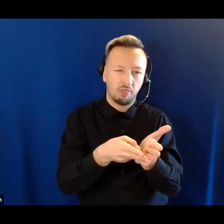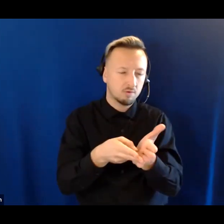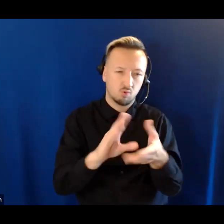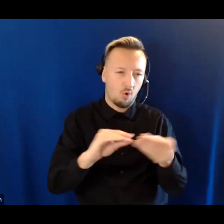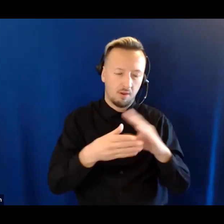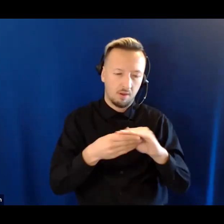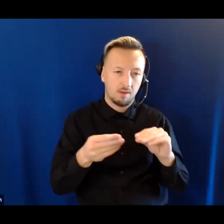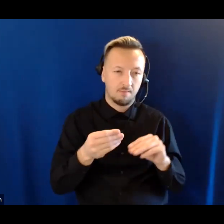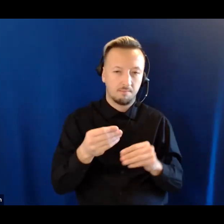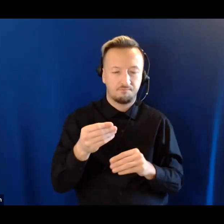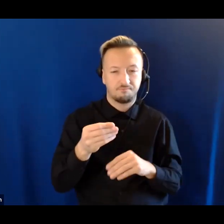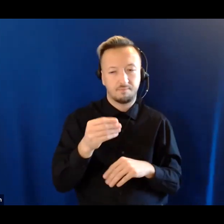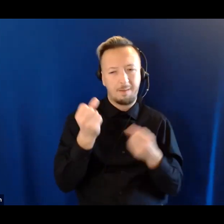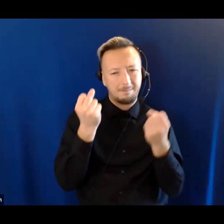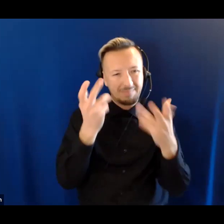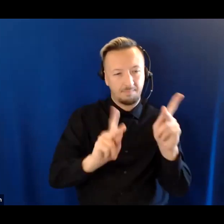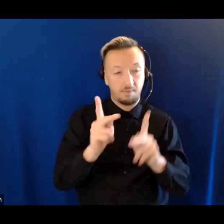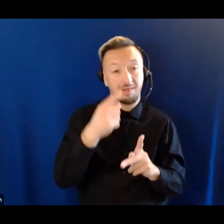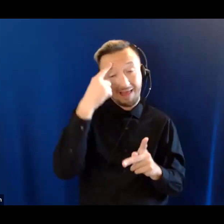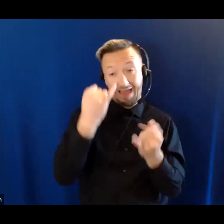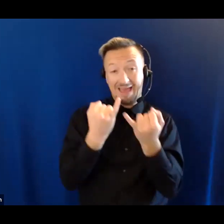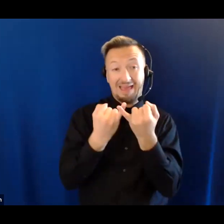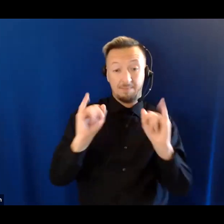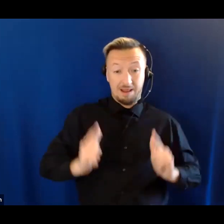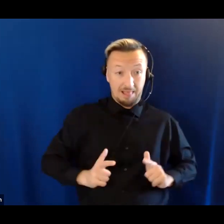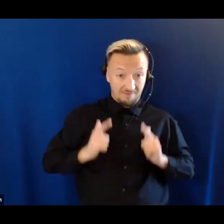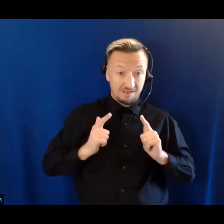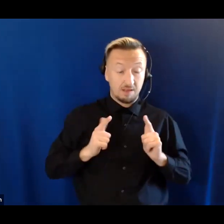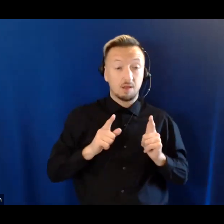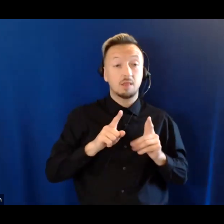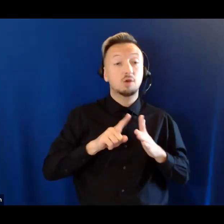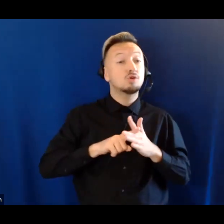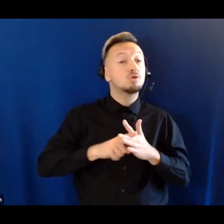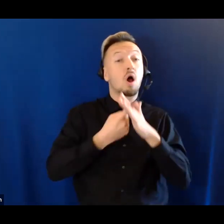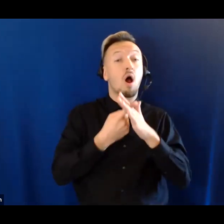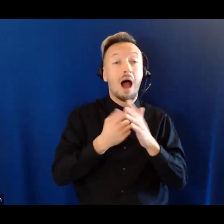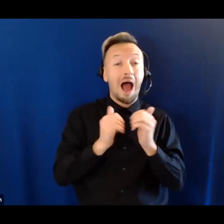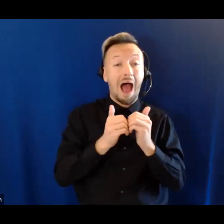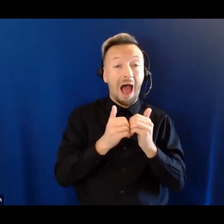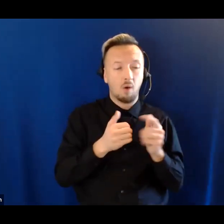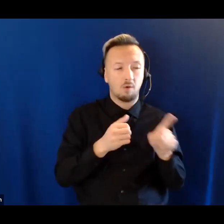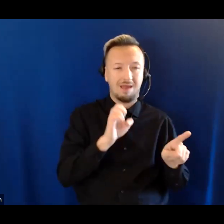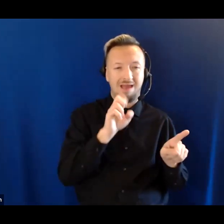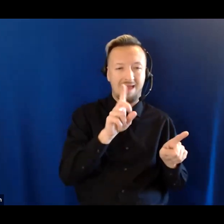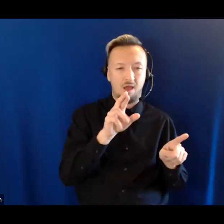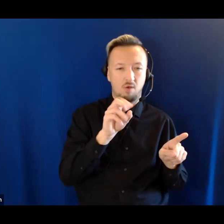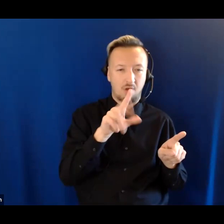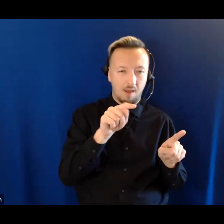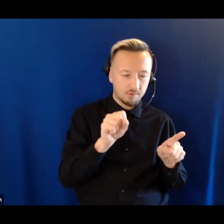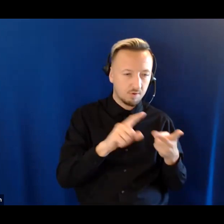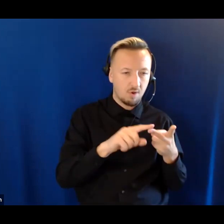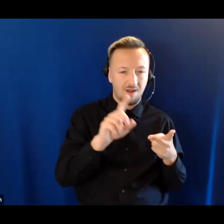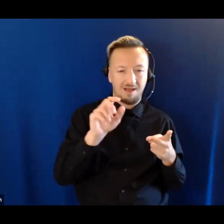many other people, I think about independent living as a story that begins with people like Ed Roberts or Adolph Rapscott.